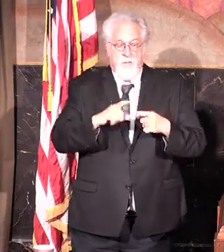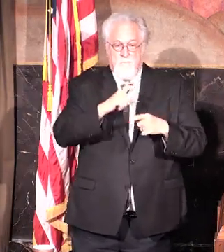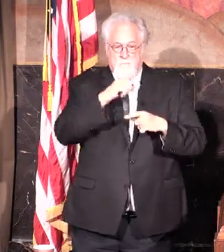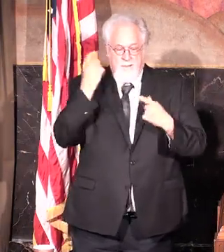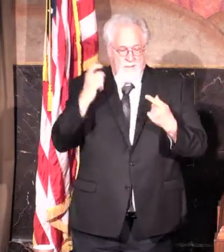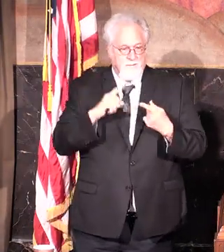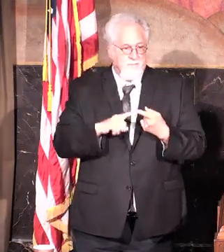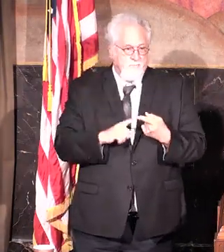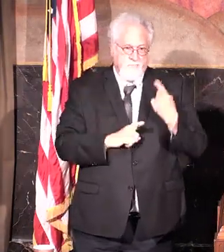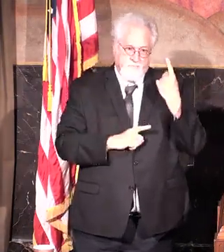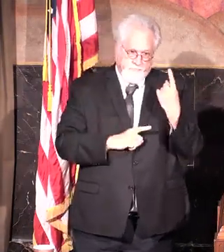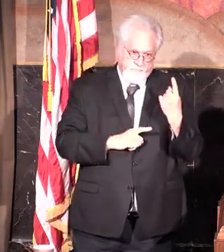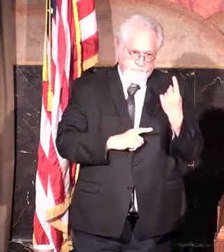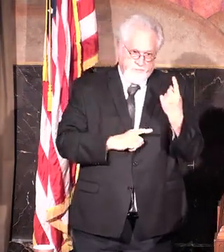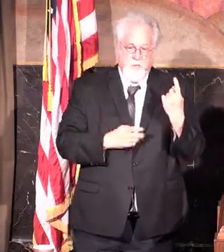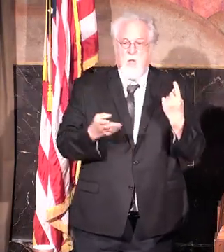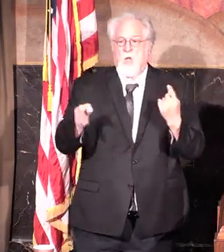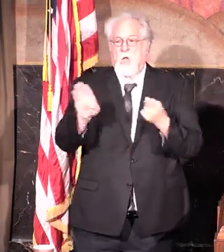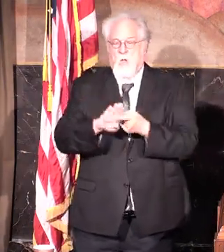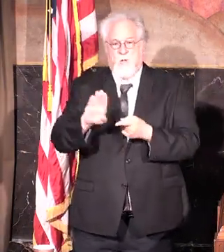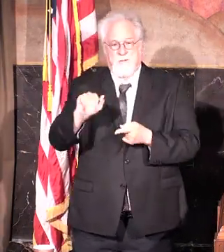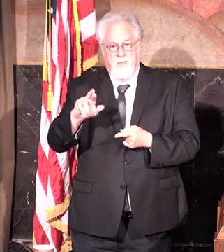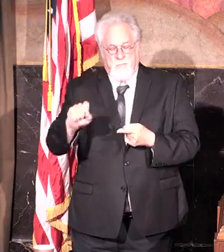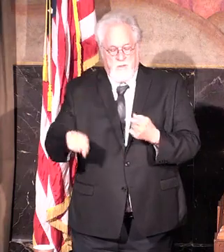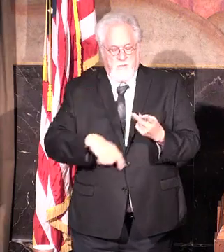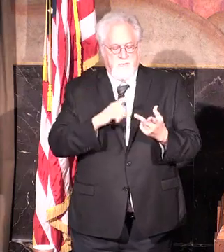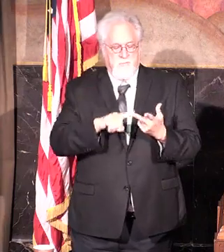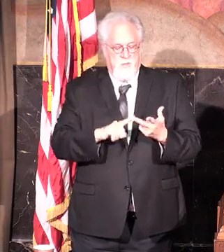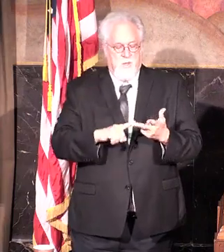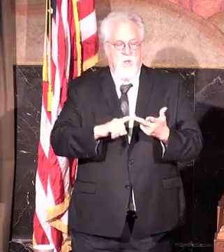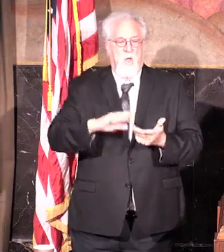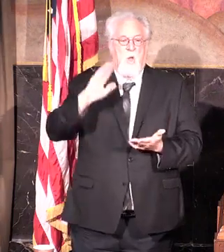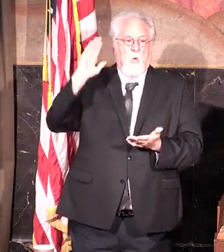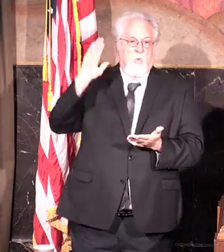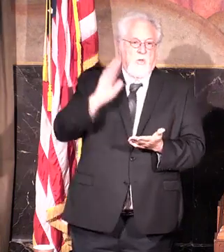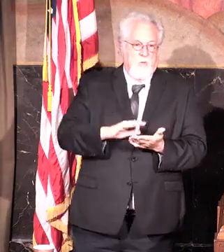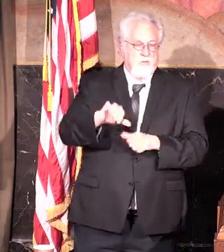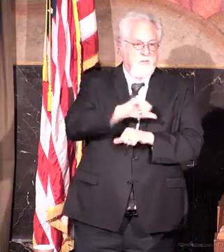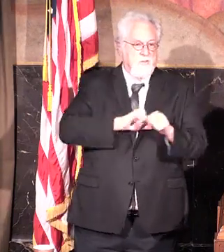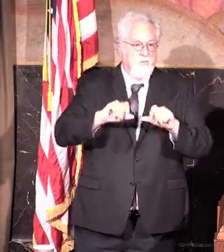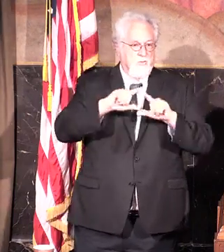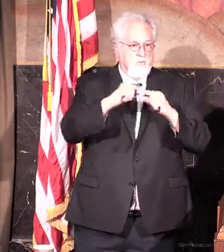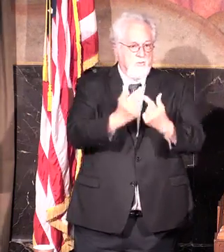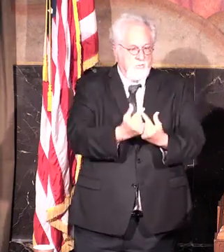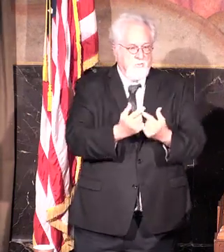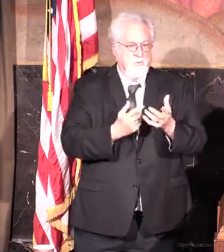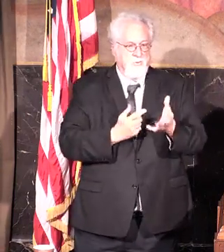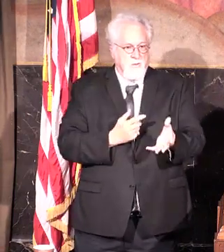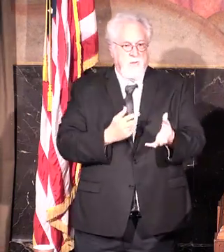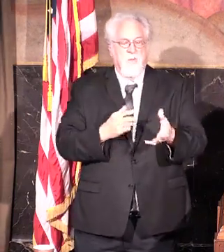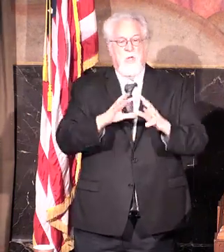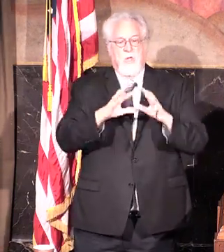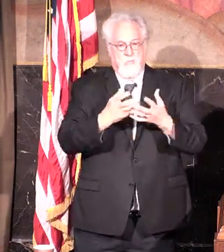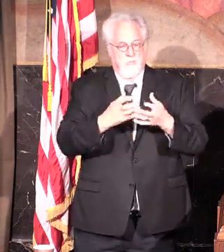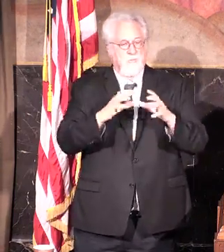mandate, that's closing the bars, that is reducing the social gathering crowd